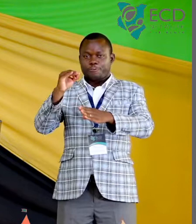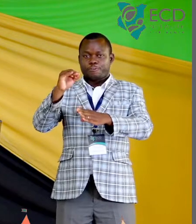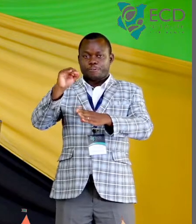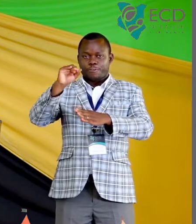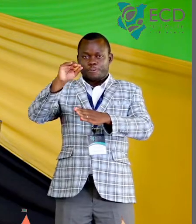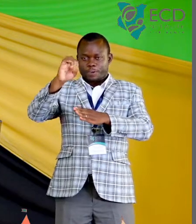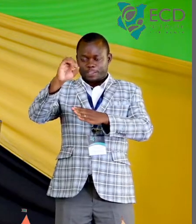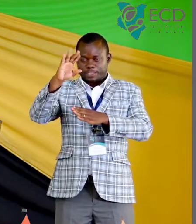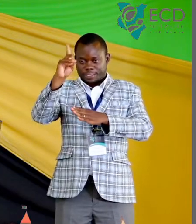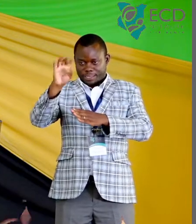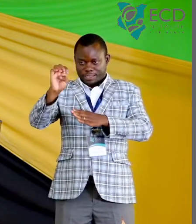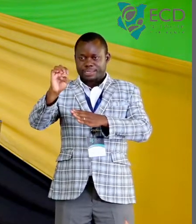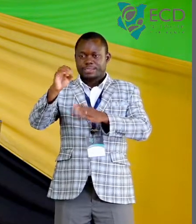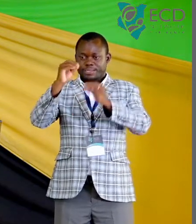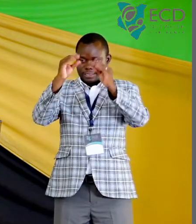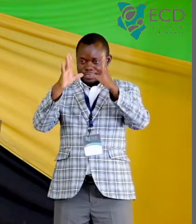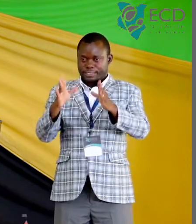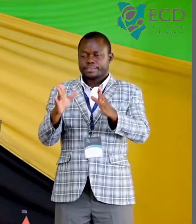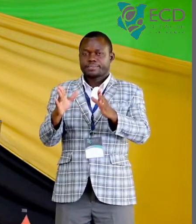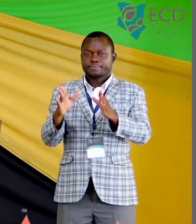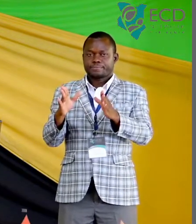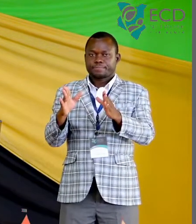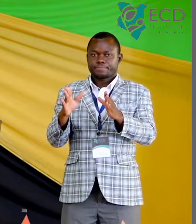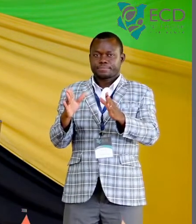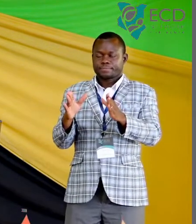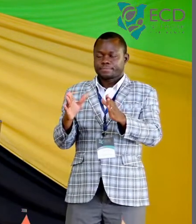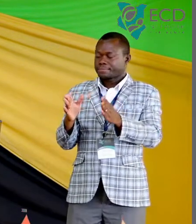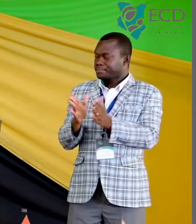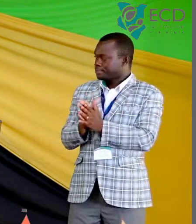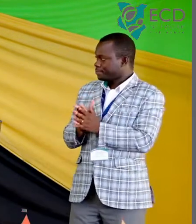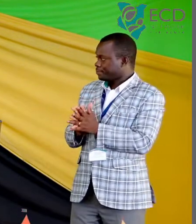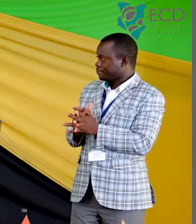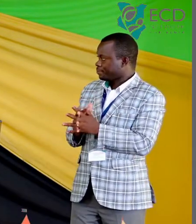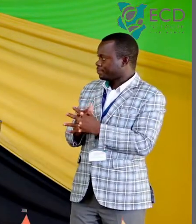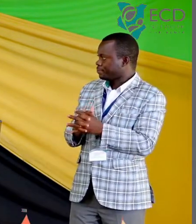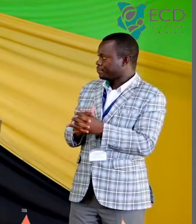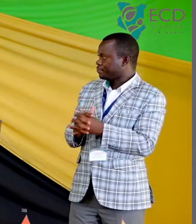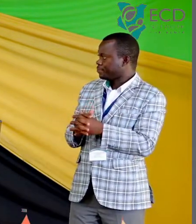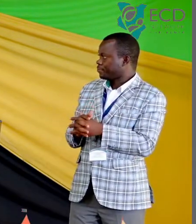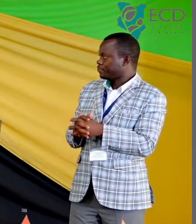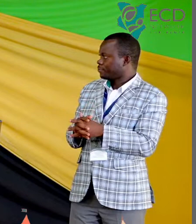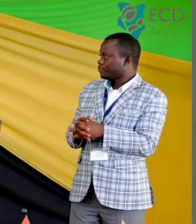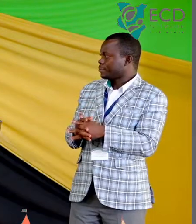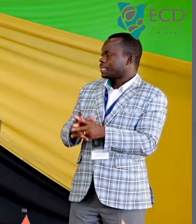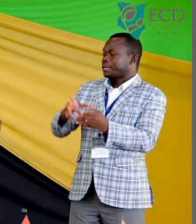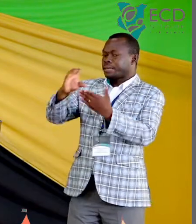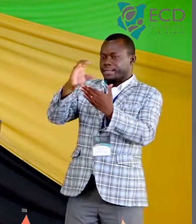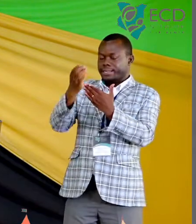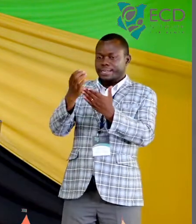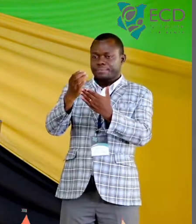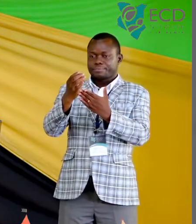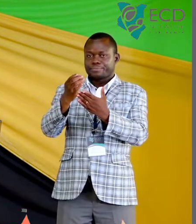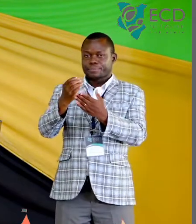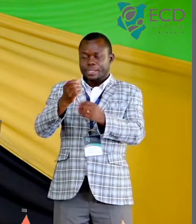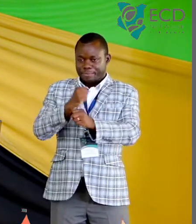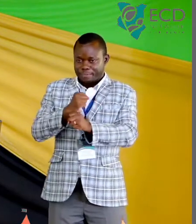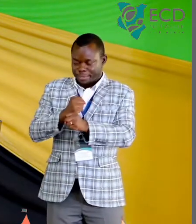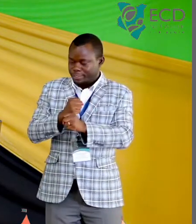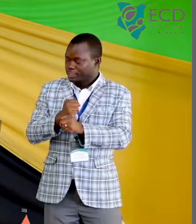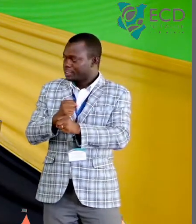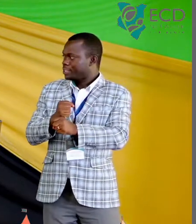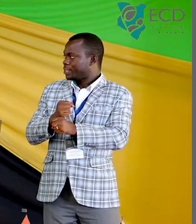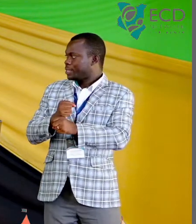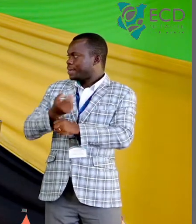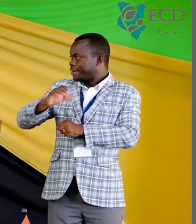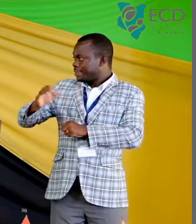This one I've talked about. Just another slide. curriculum implementation, the county